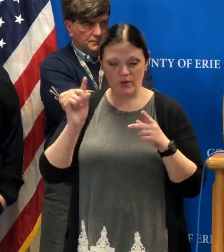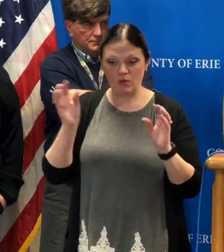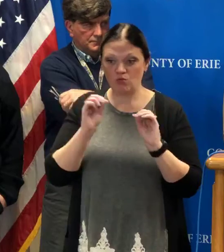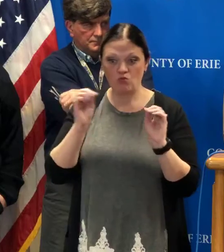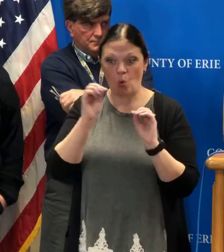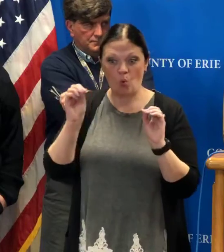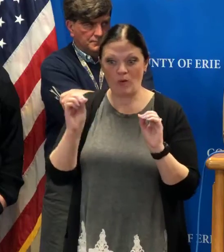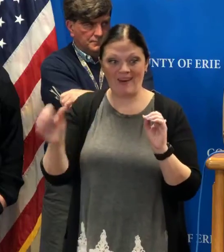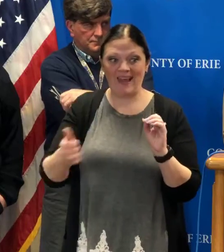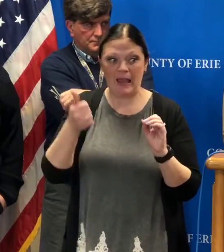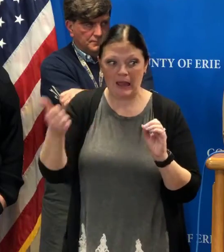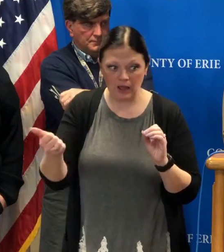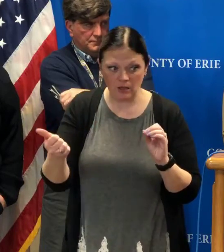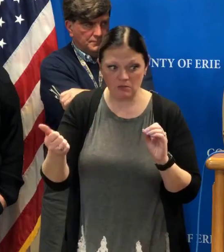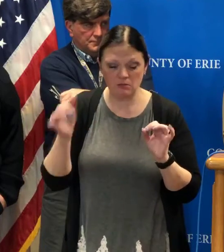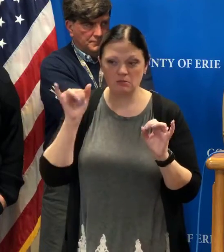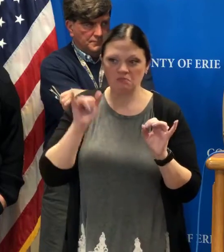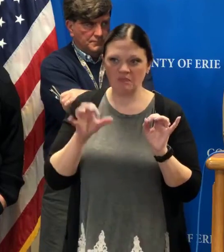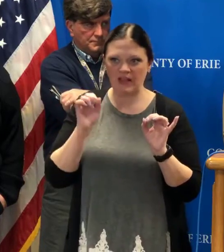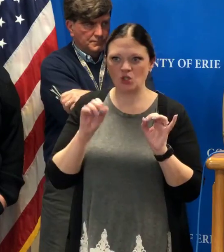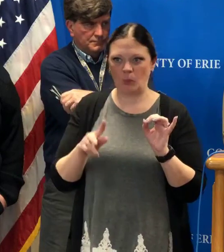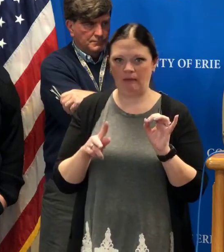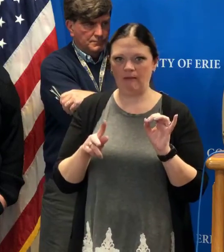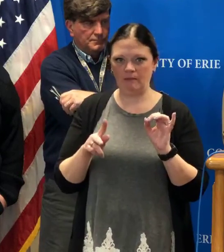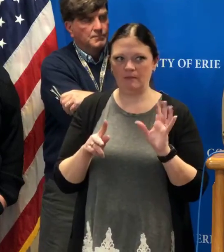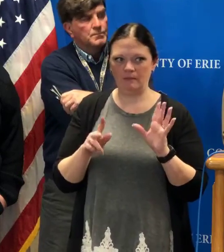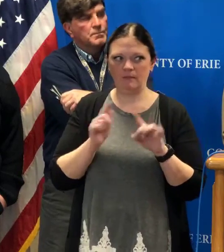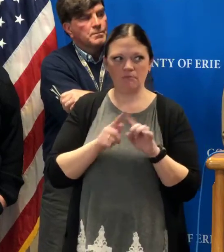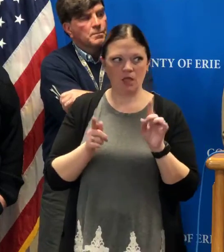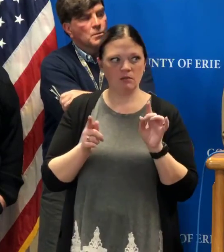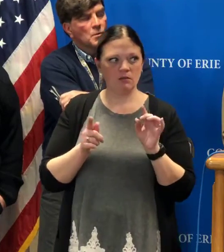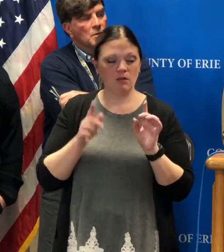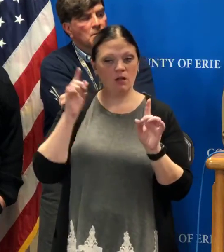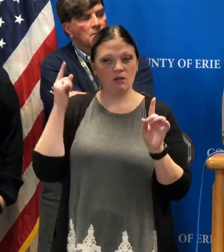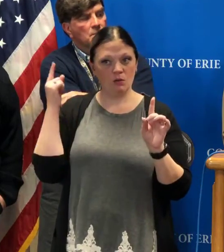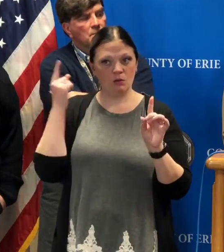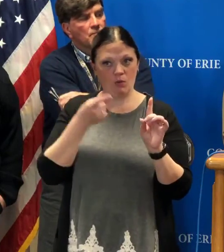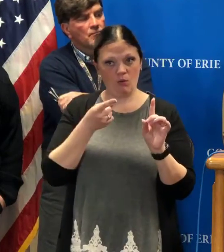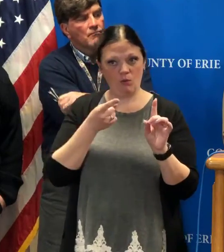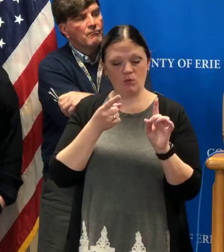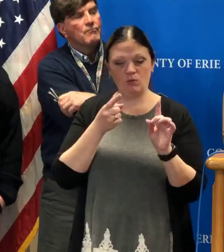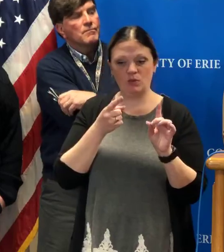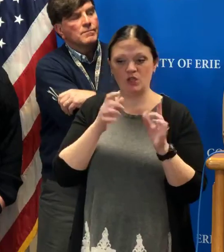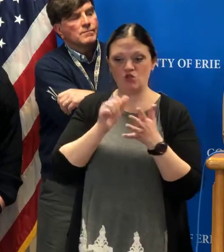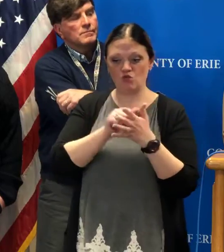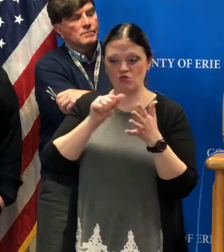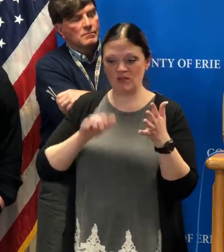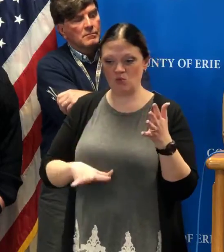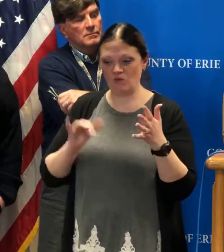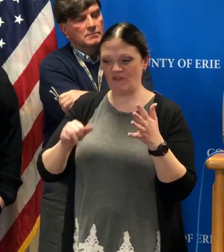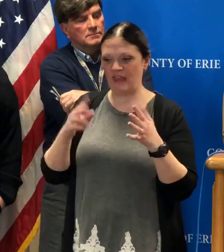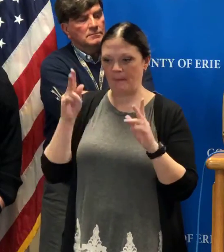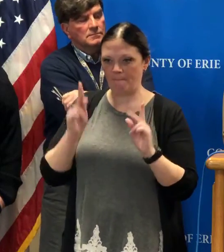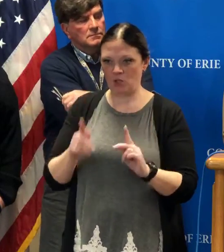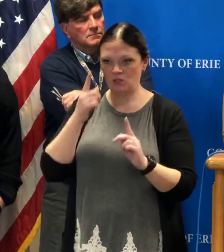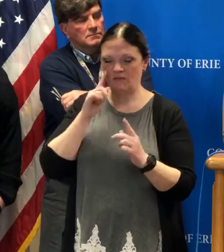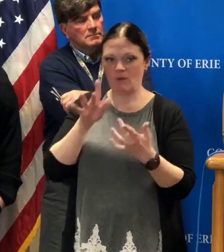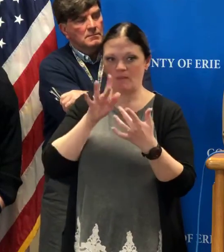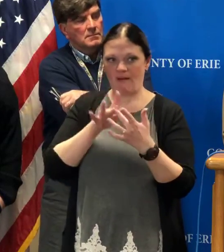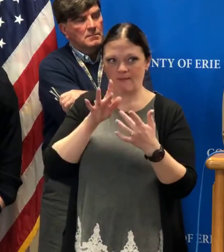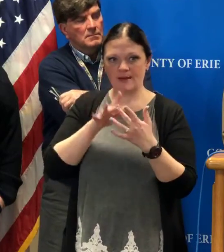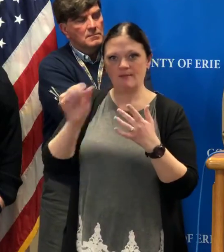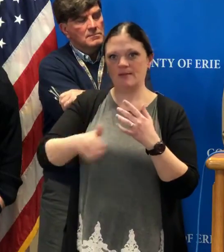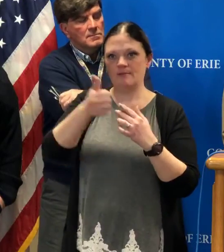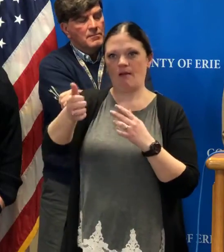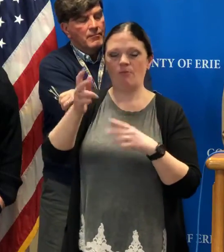nobody else, that, you know, that's okay. Yeah. But again, it's just, remember, the goal is to remove that person from contact with other people.